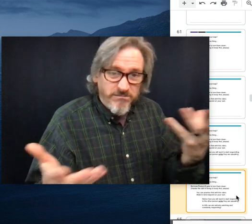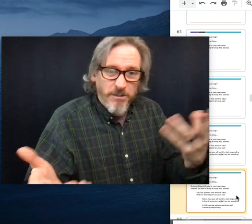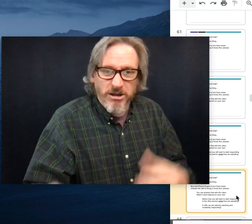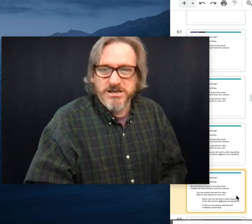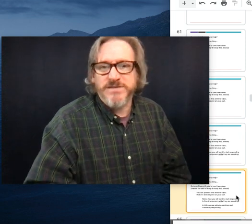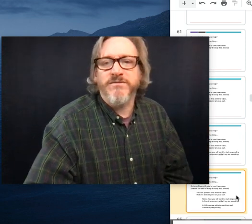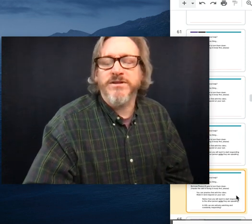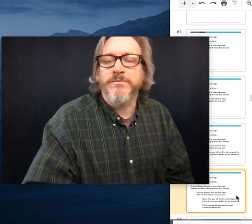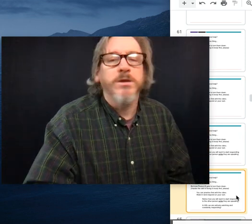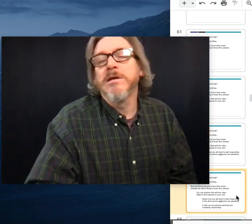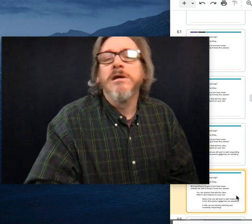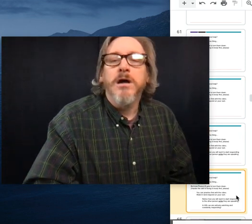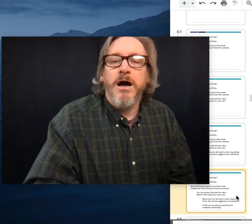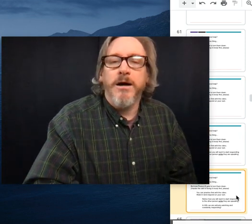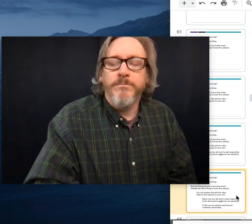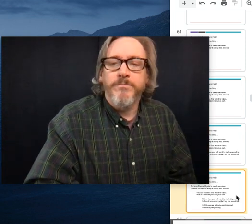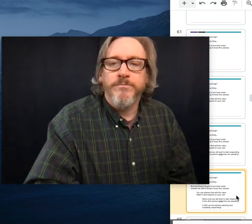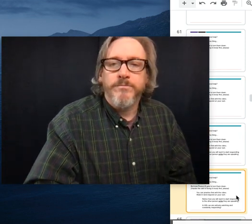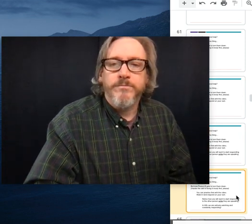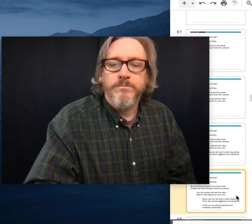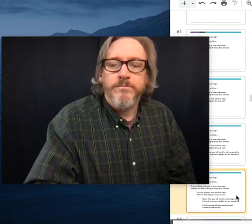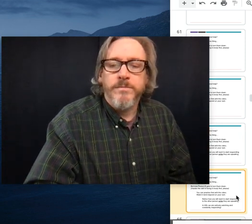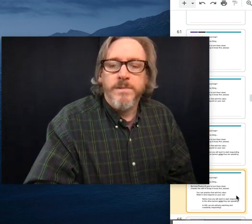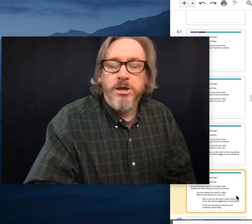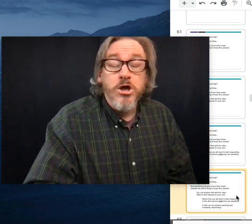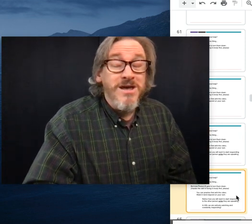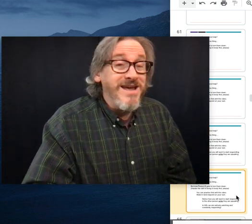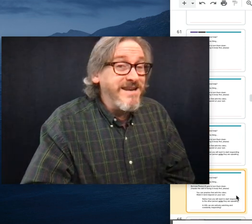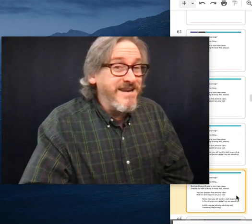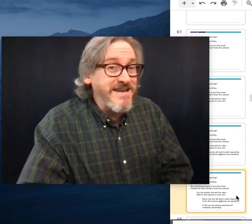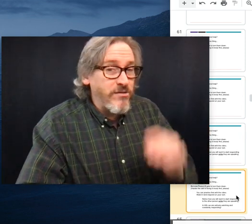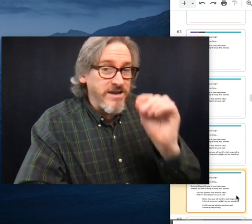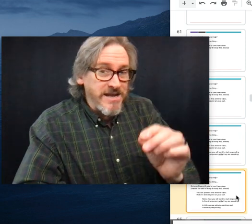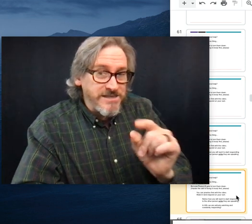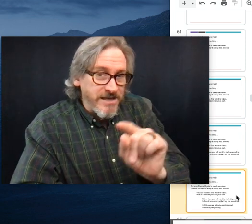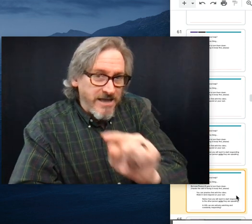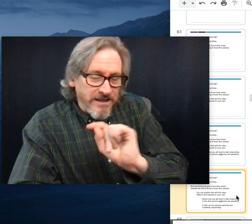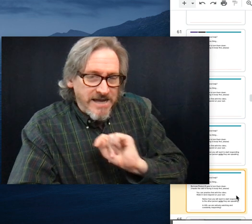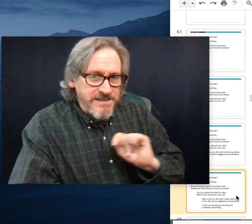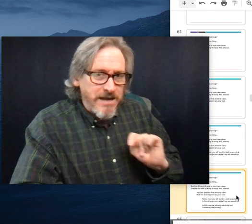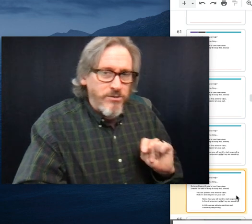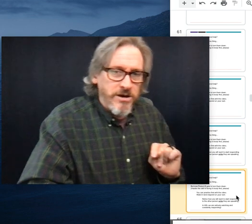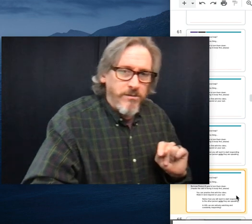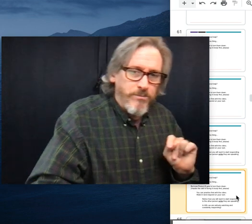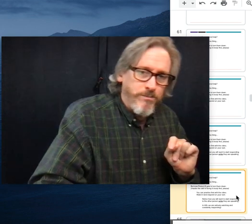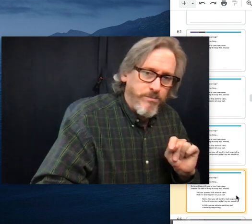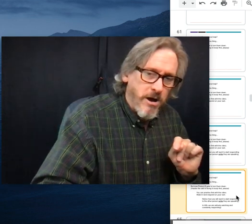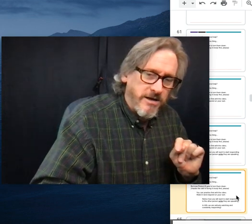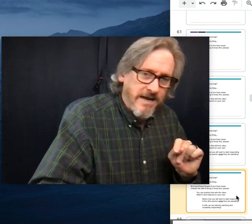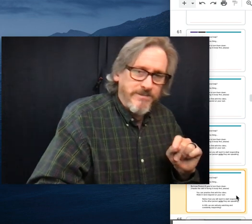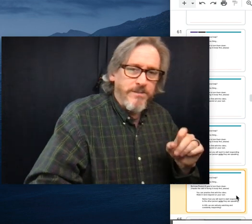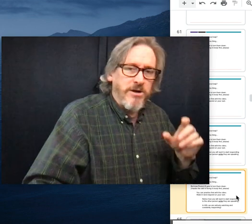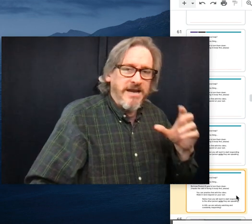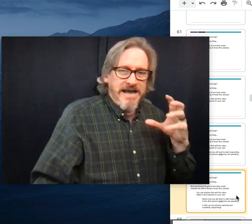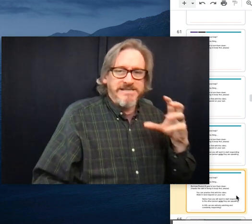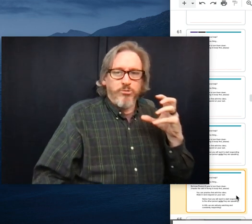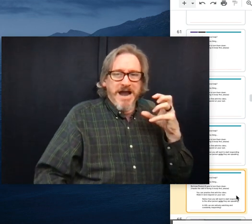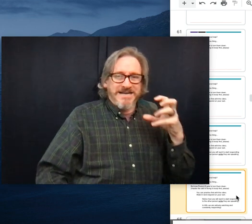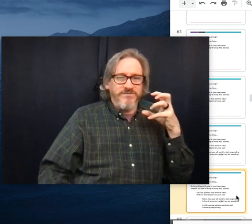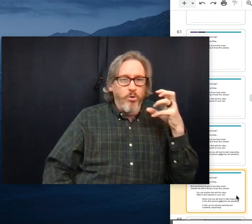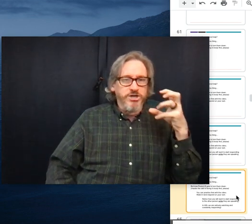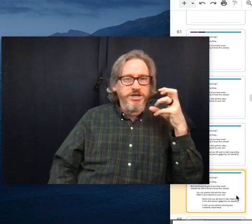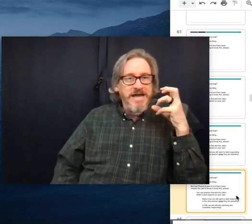yeah, I can help. Fine. I'll call. The one with the restaurant. Oh, I don't mind. Before he was asking a question, do